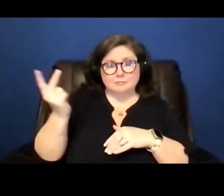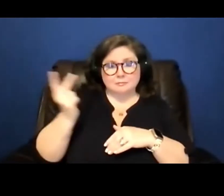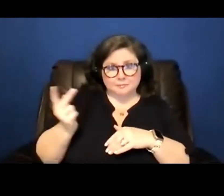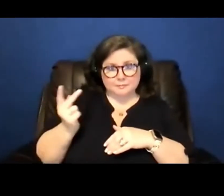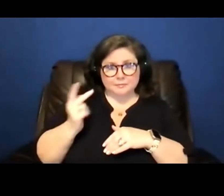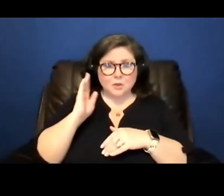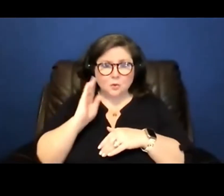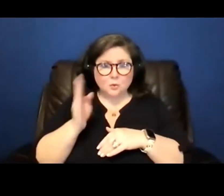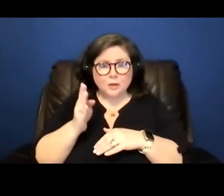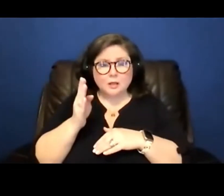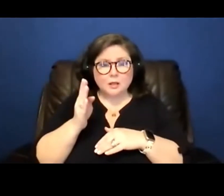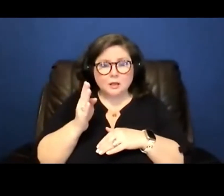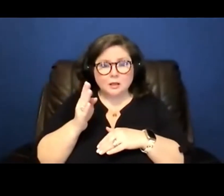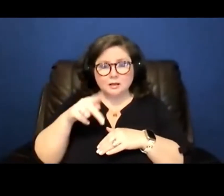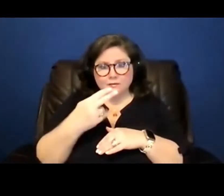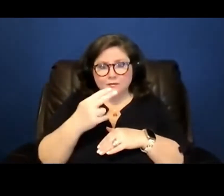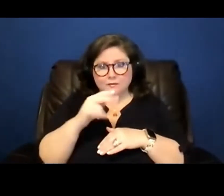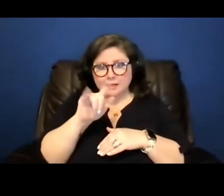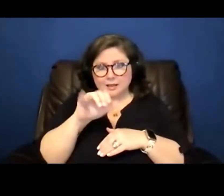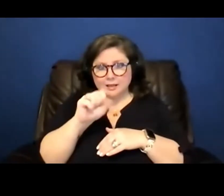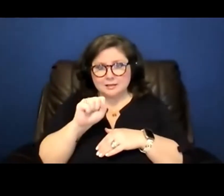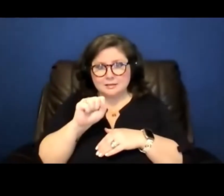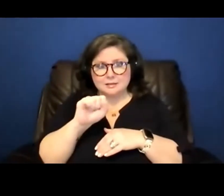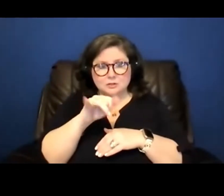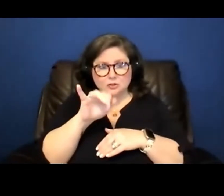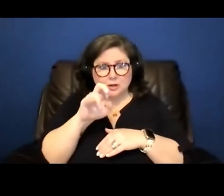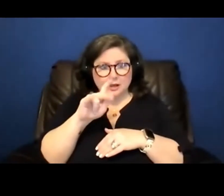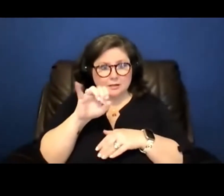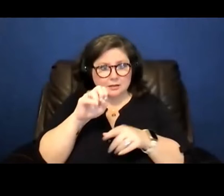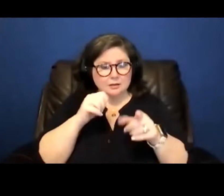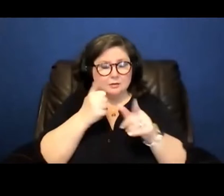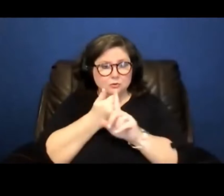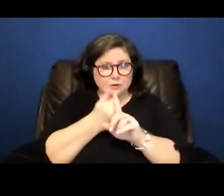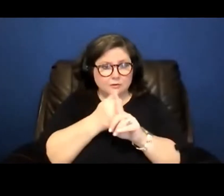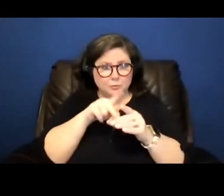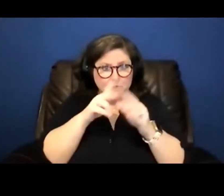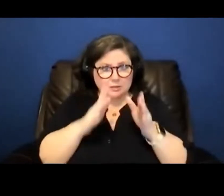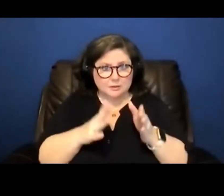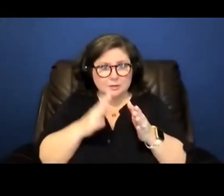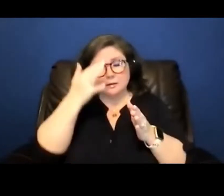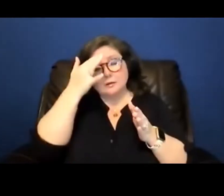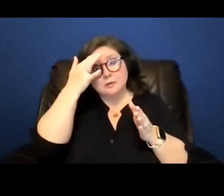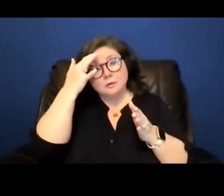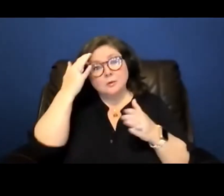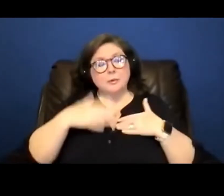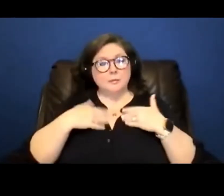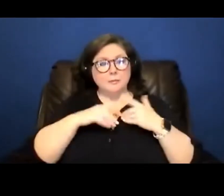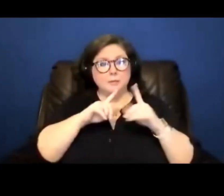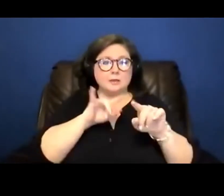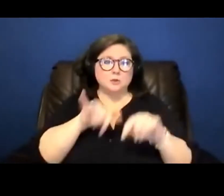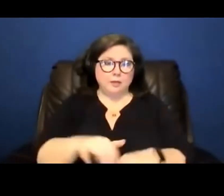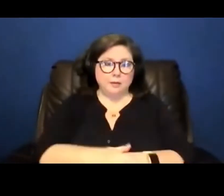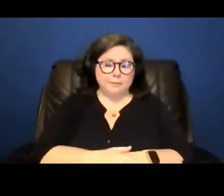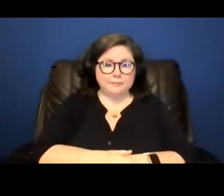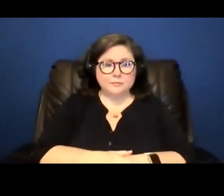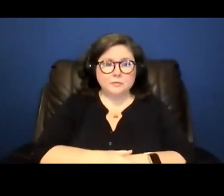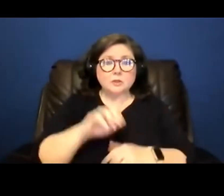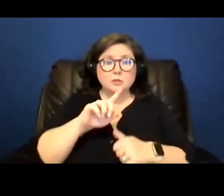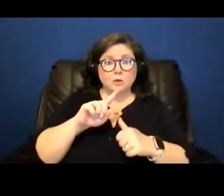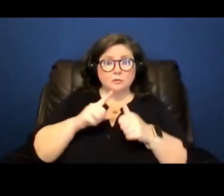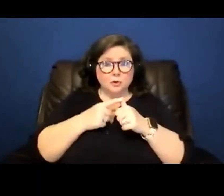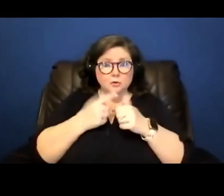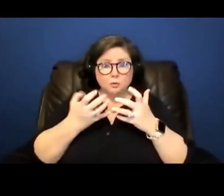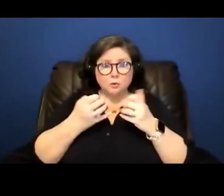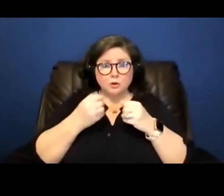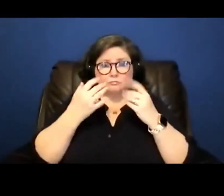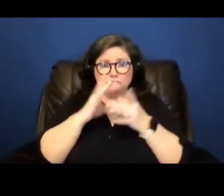presentation, who's actually a clinical trial participant, I'm sure will be happy to answer that. So first, I want to talk